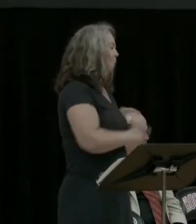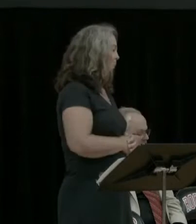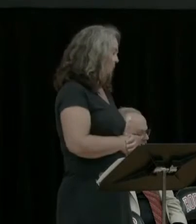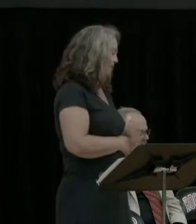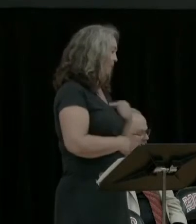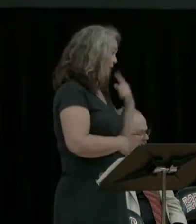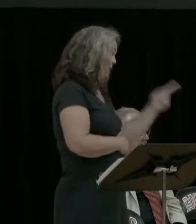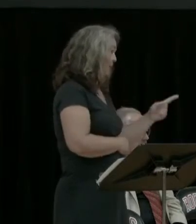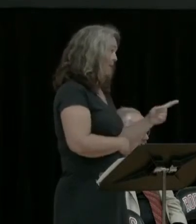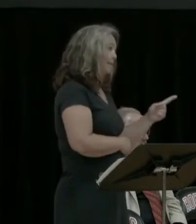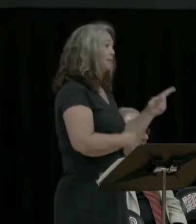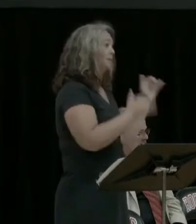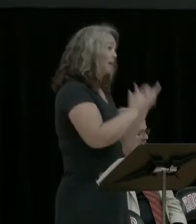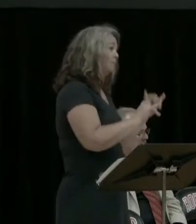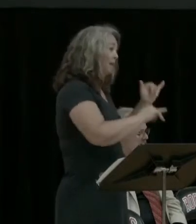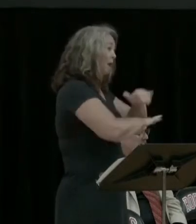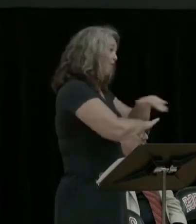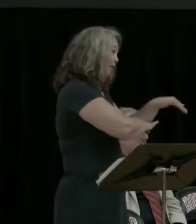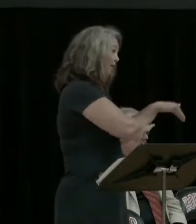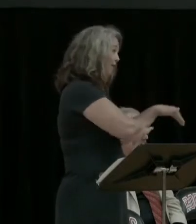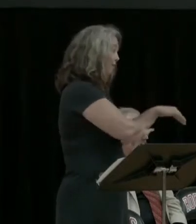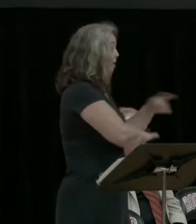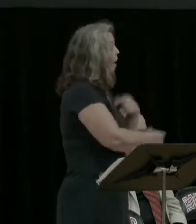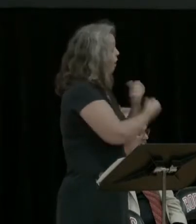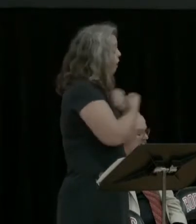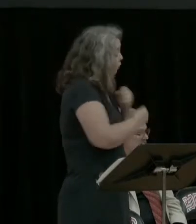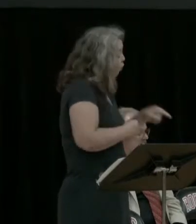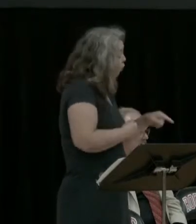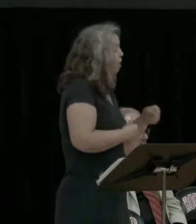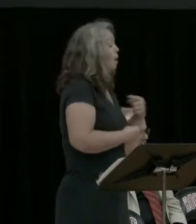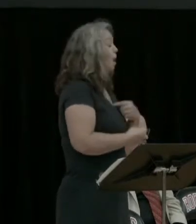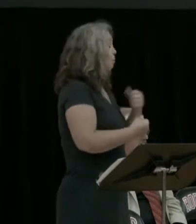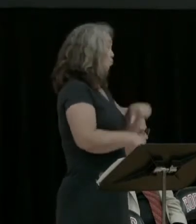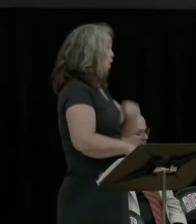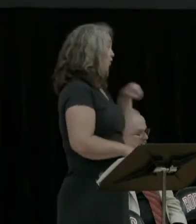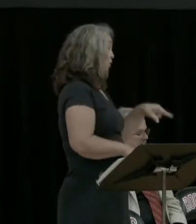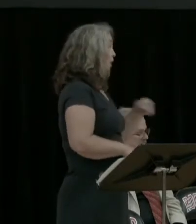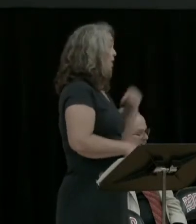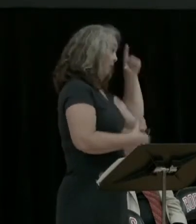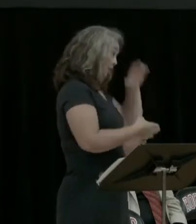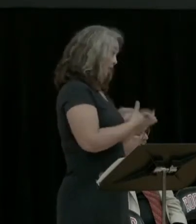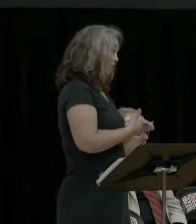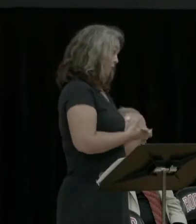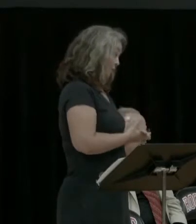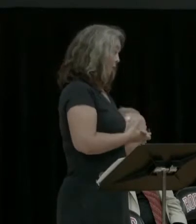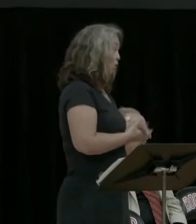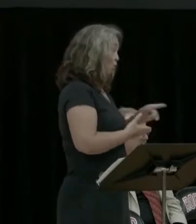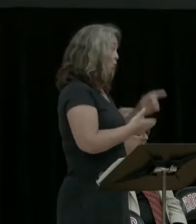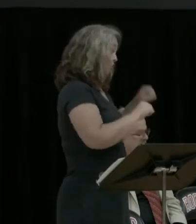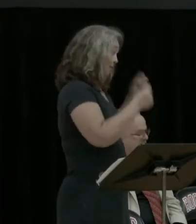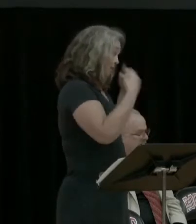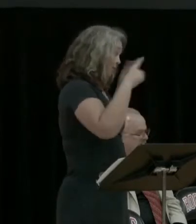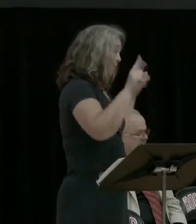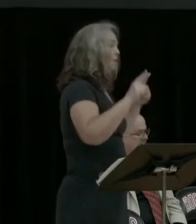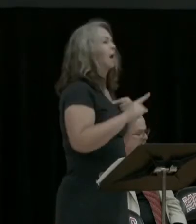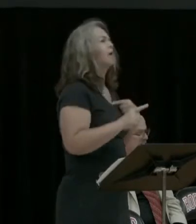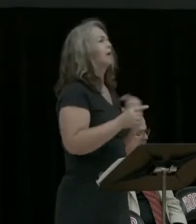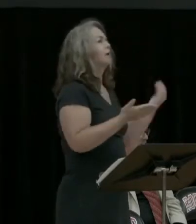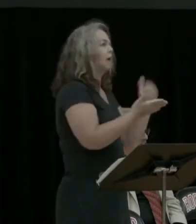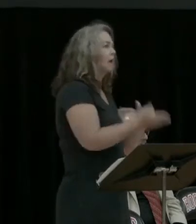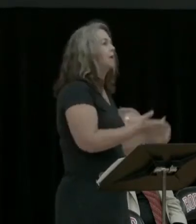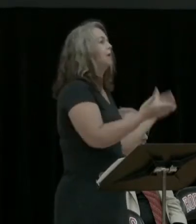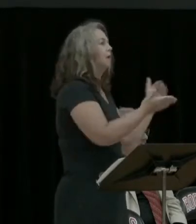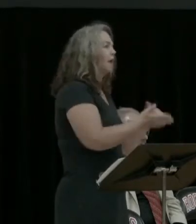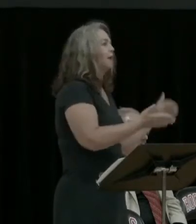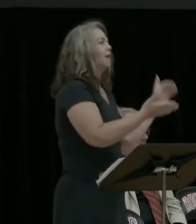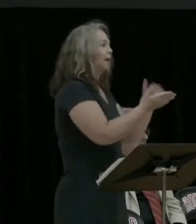night. I love you, I'm proud of you, and I believe in you. I repeated this every night